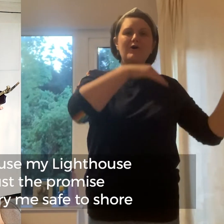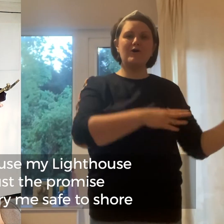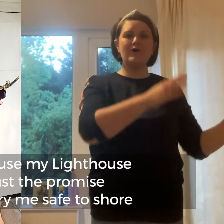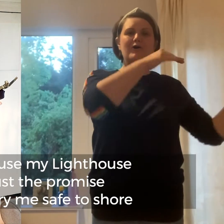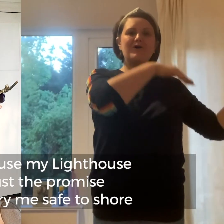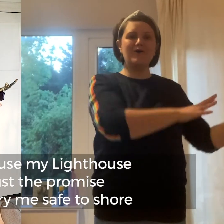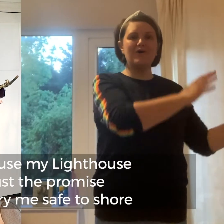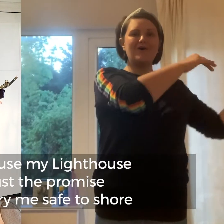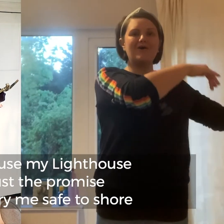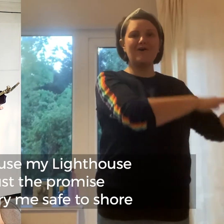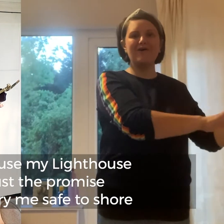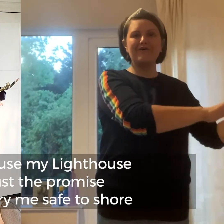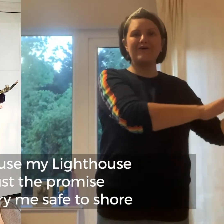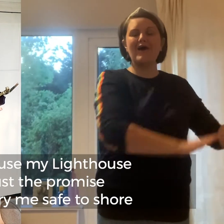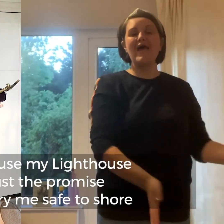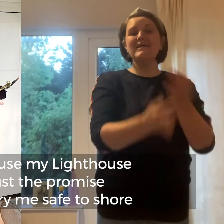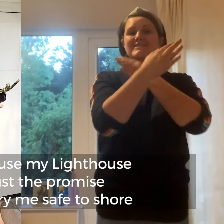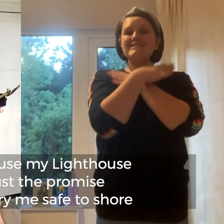shore.